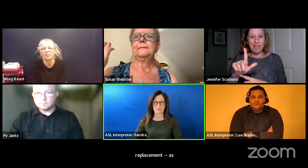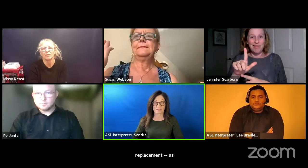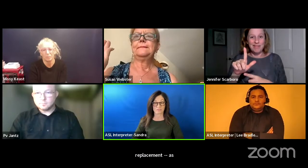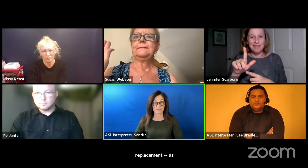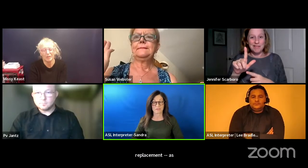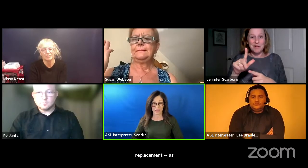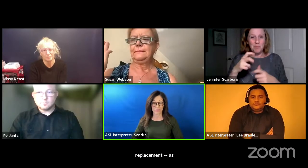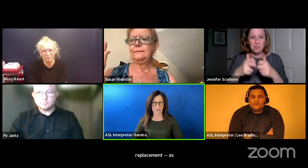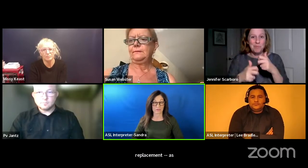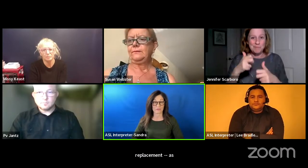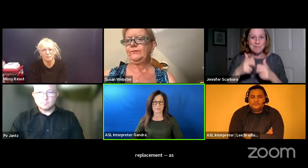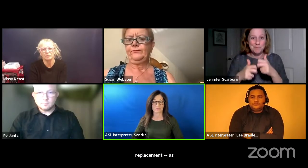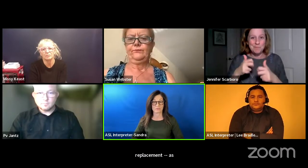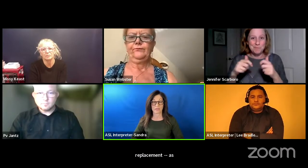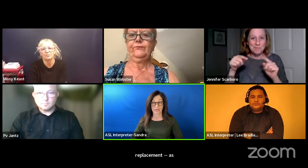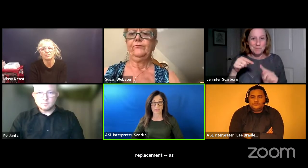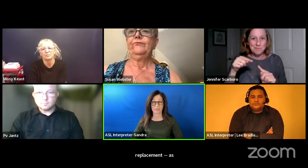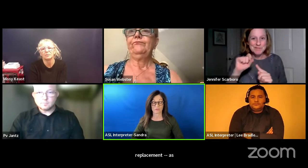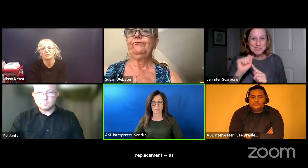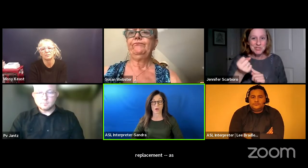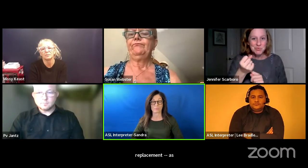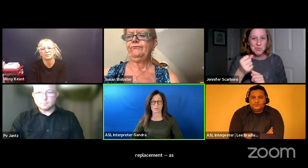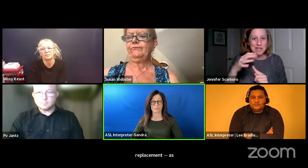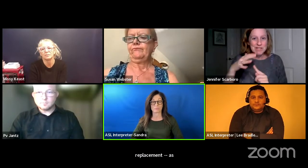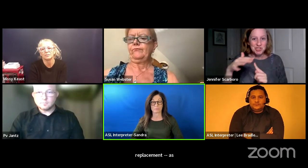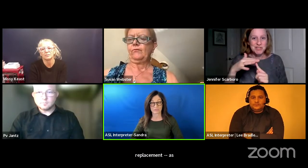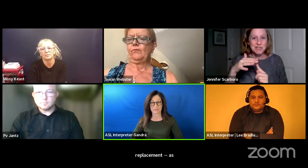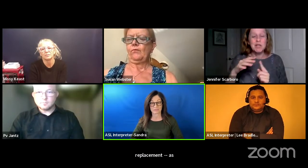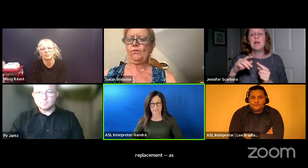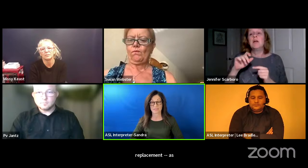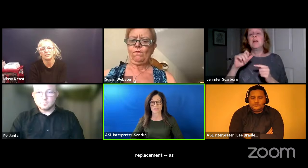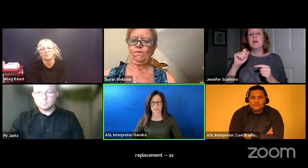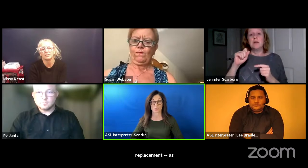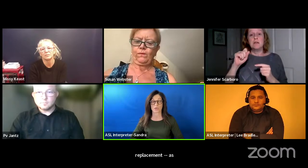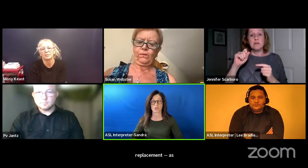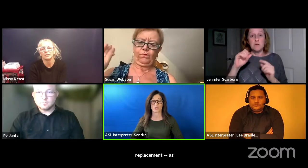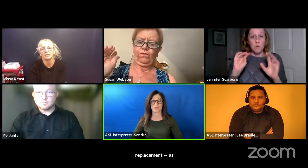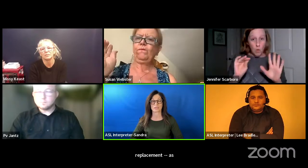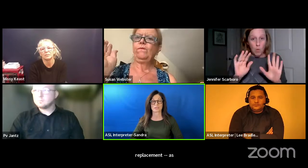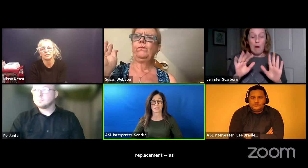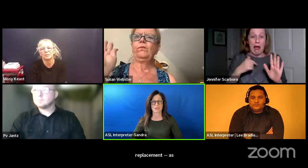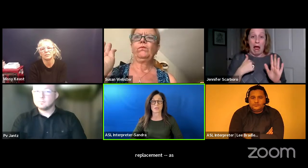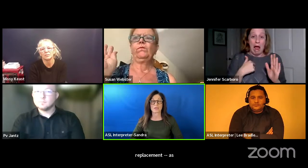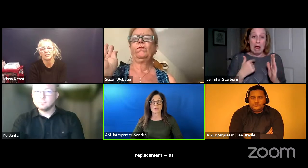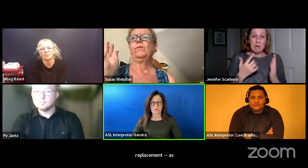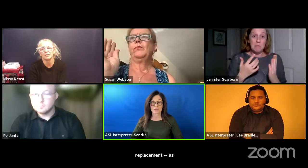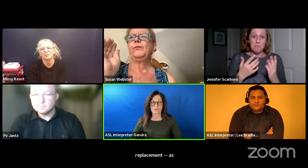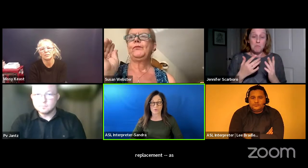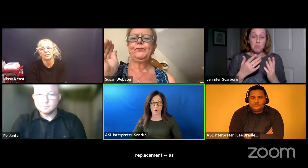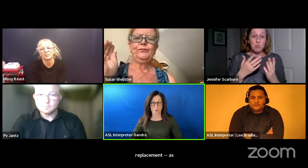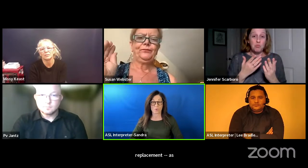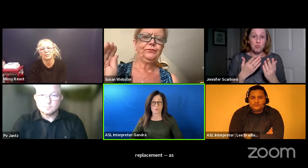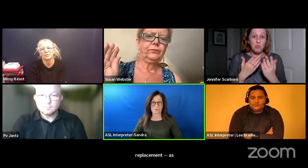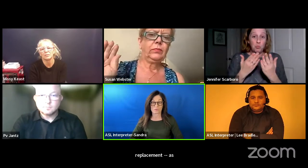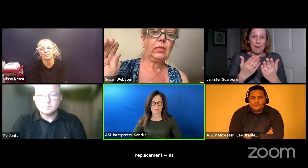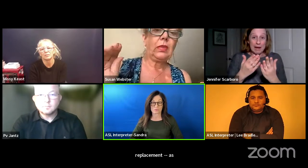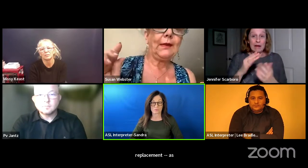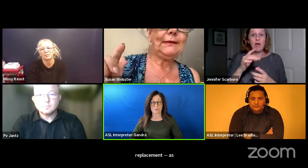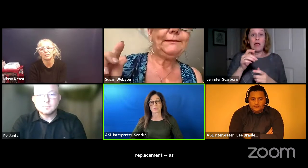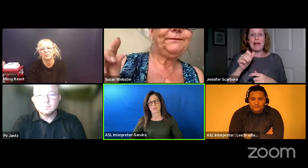This is ethical, an ethical problem. This situation is.